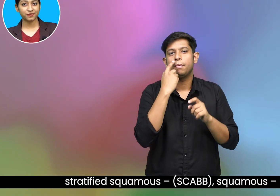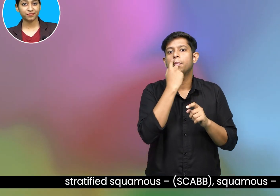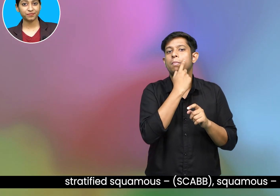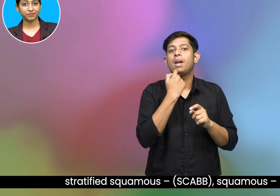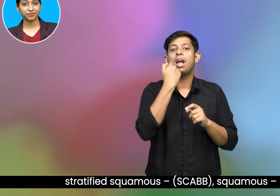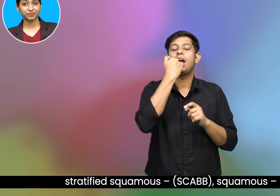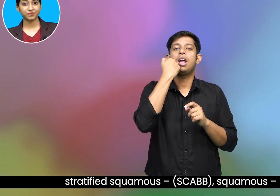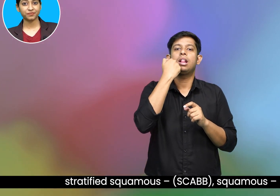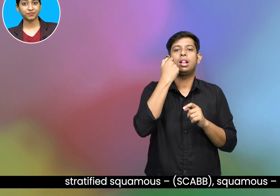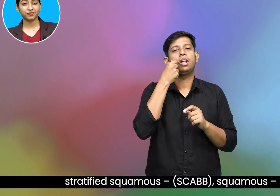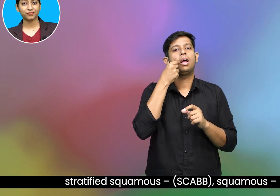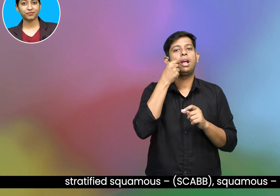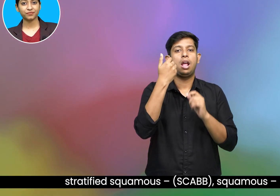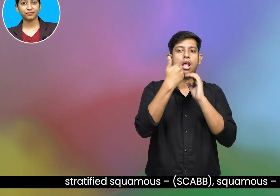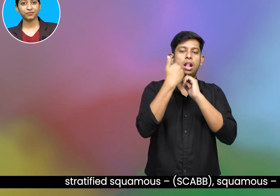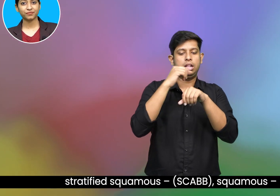squamous,